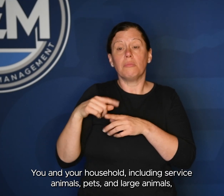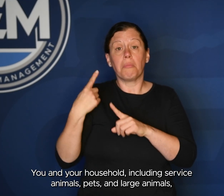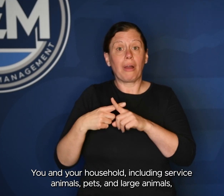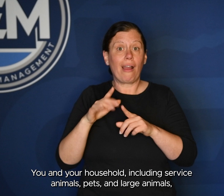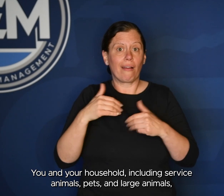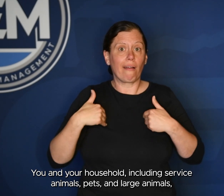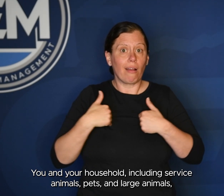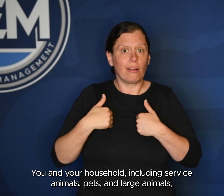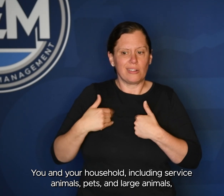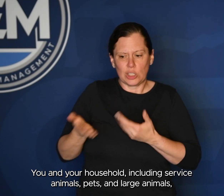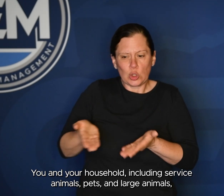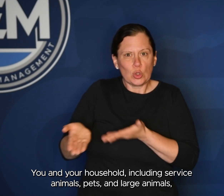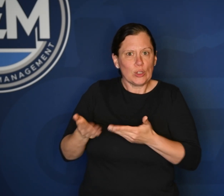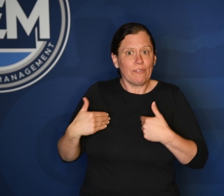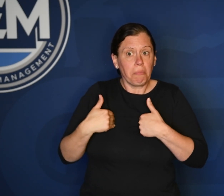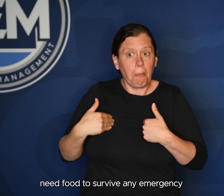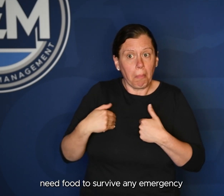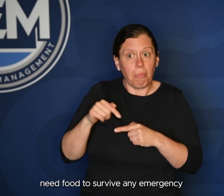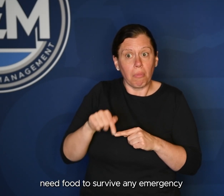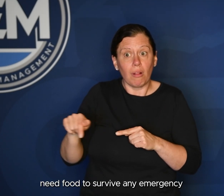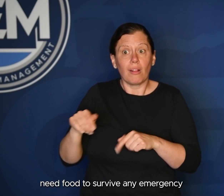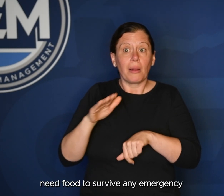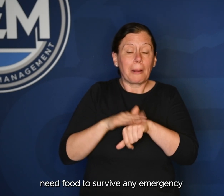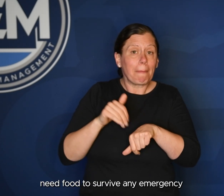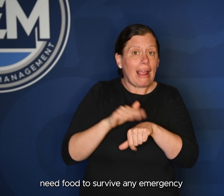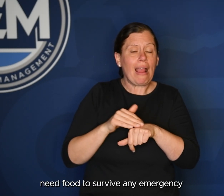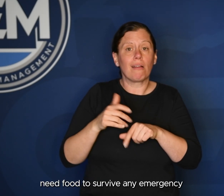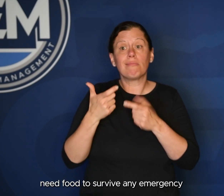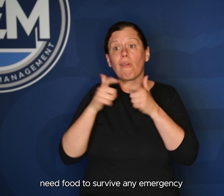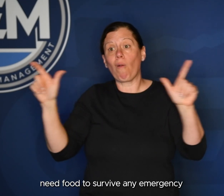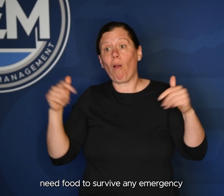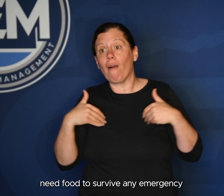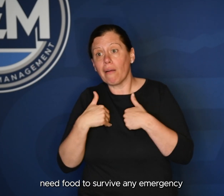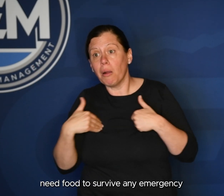pets, and large animals, need food to survive any emergency.